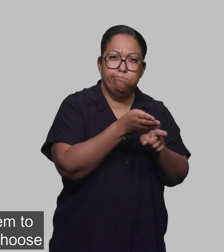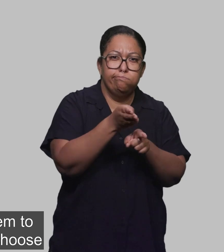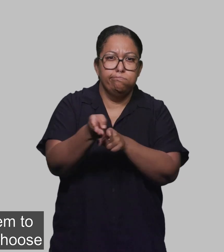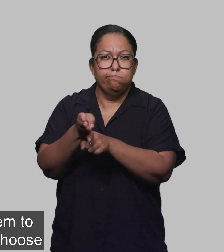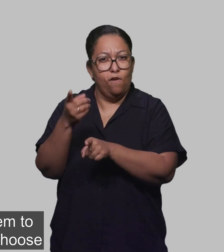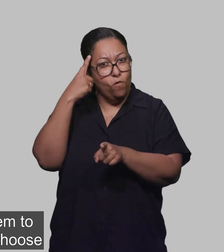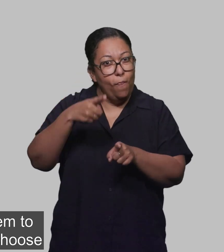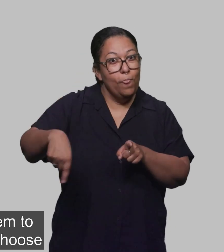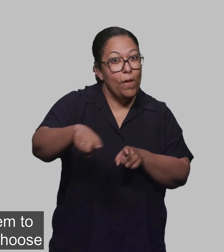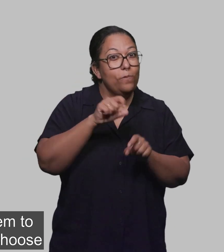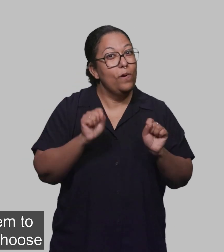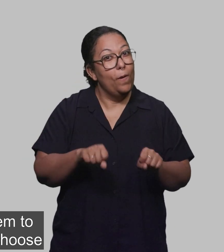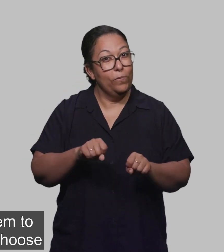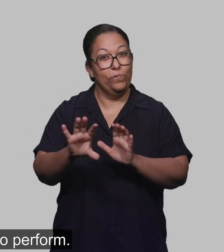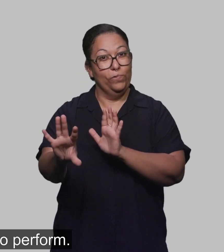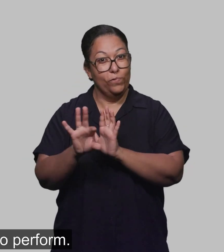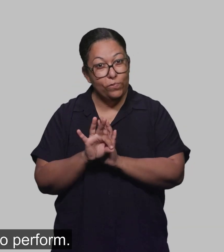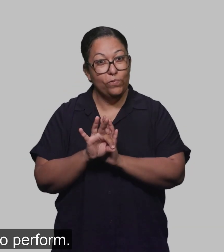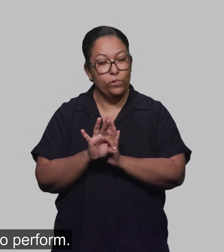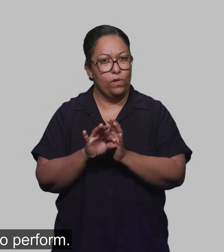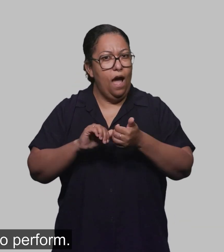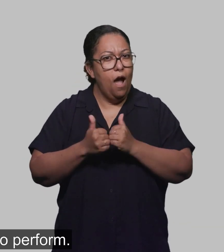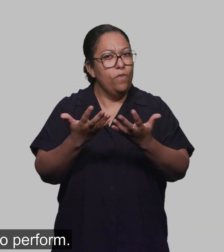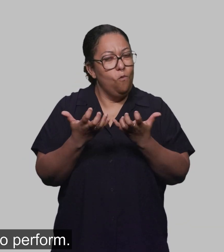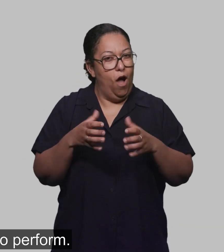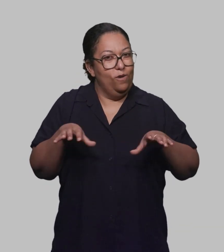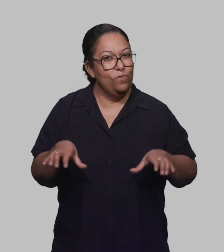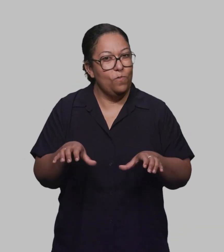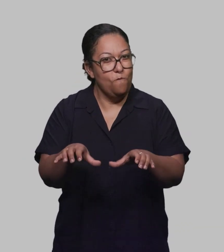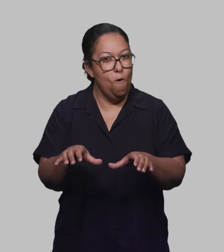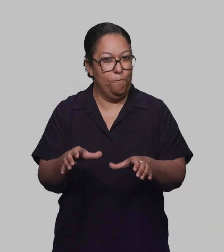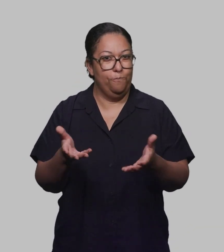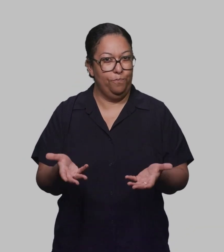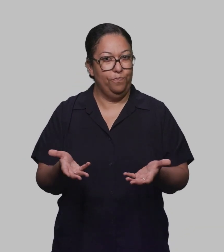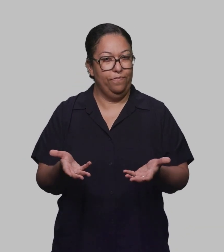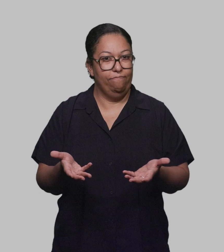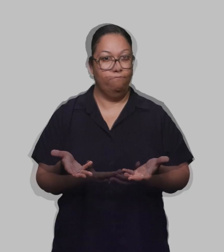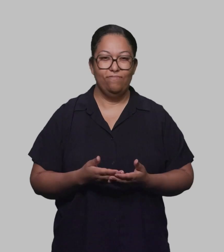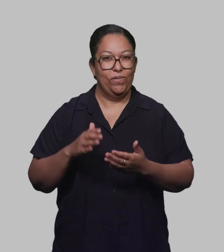for them to be able to choose how they want to perform.